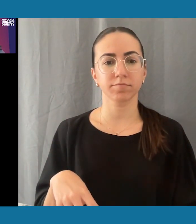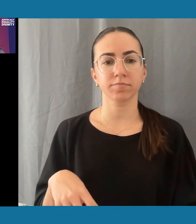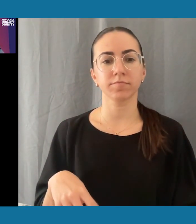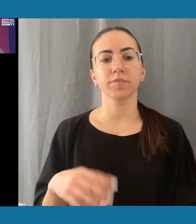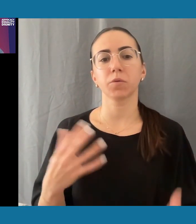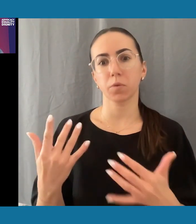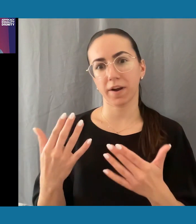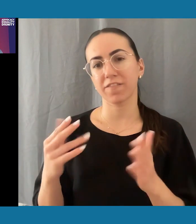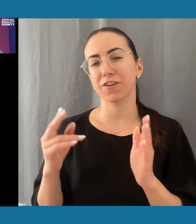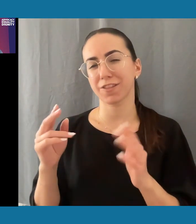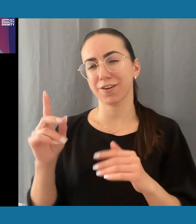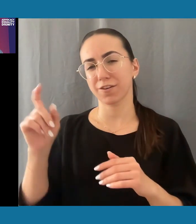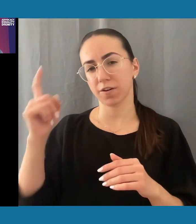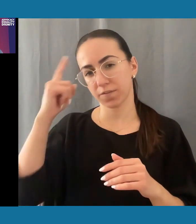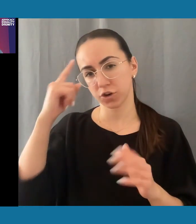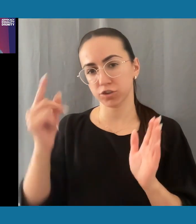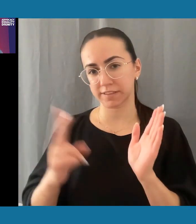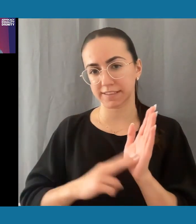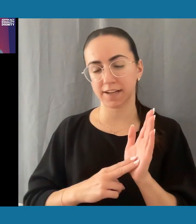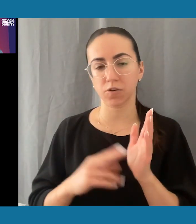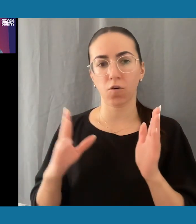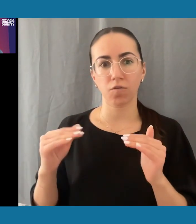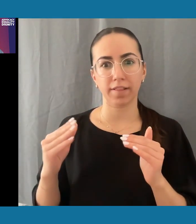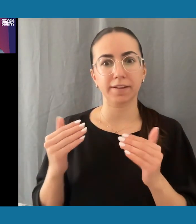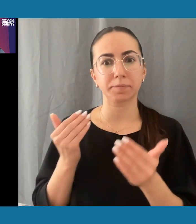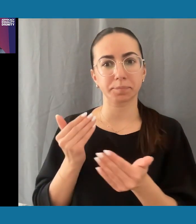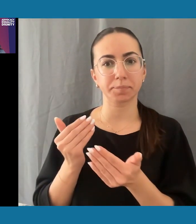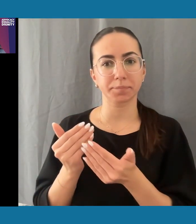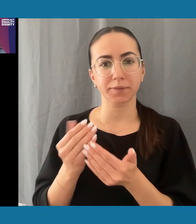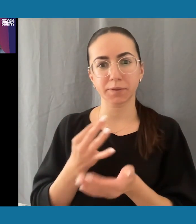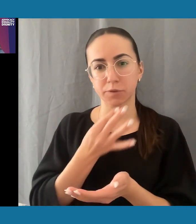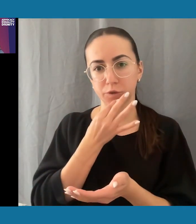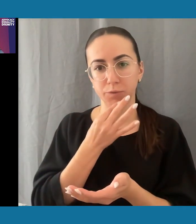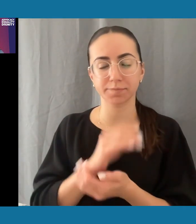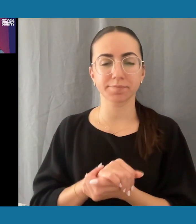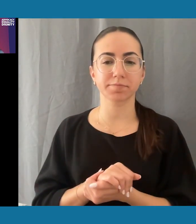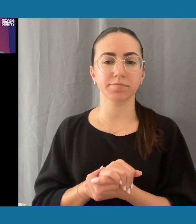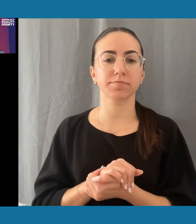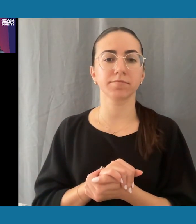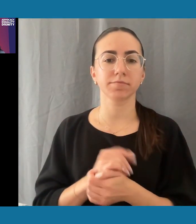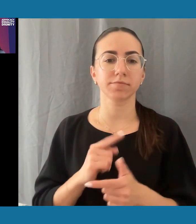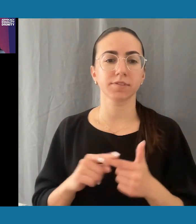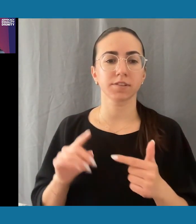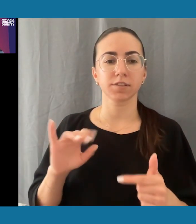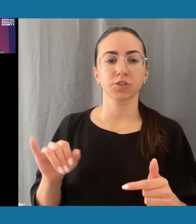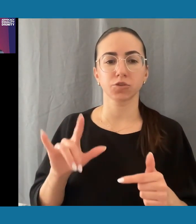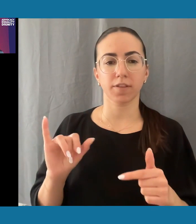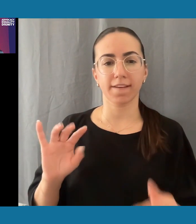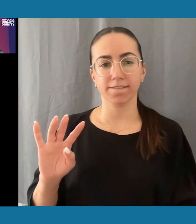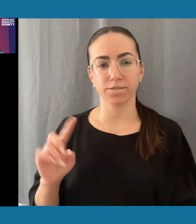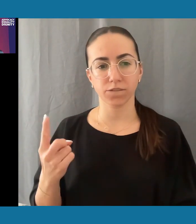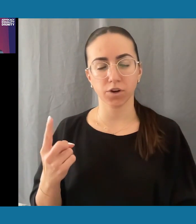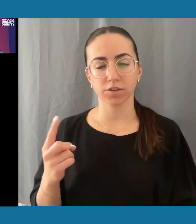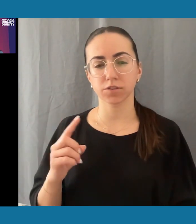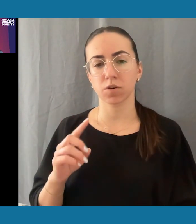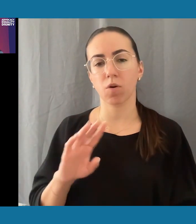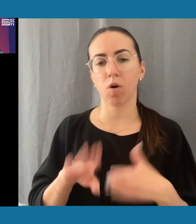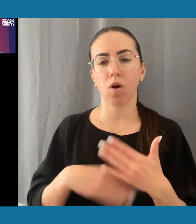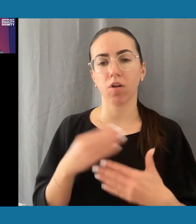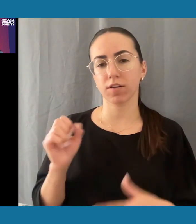that will happen soon. And as of July 1st, all SDM agreements are going to be required to